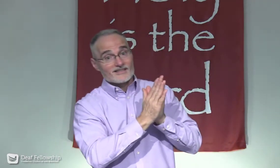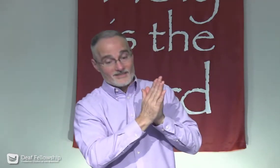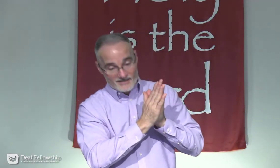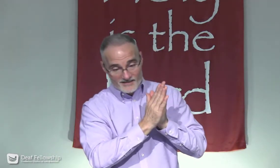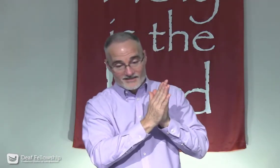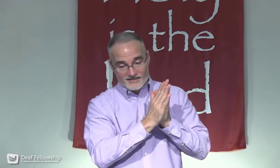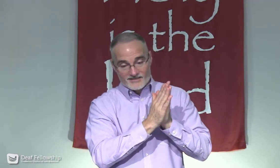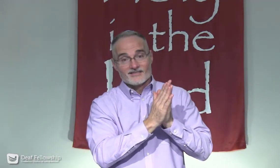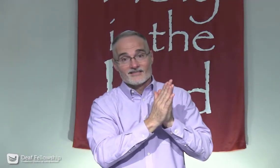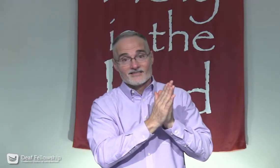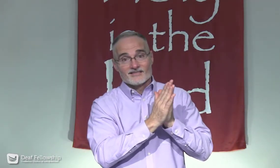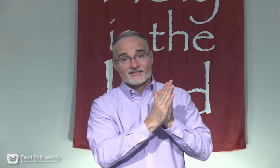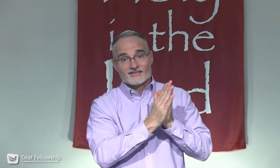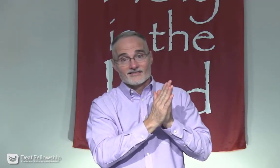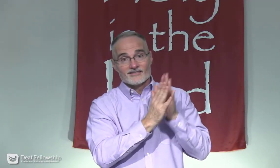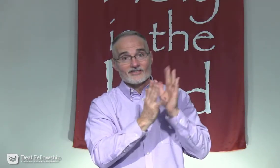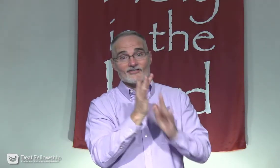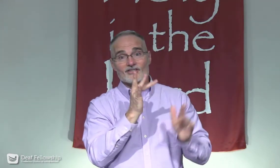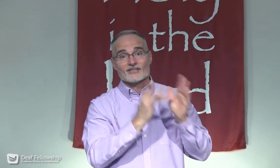You know, if you ask,